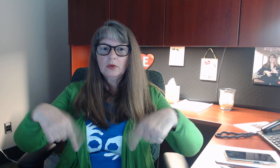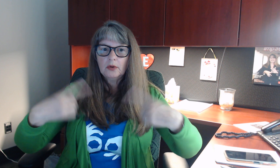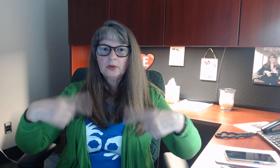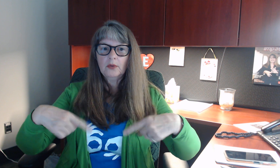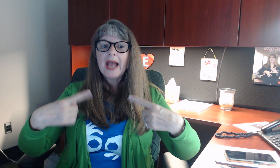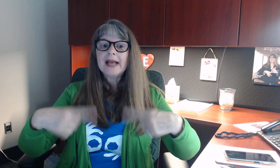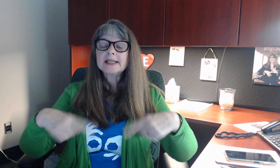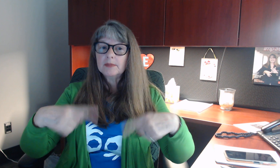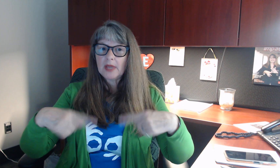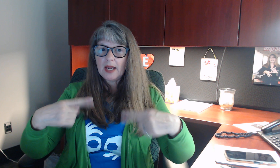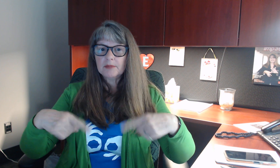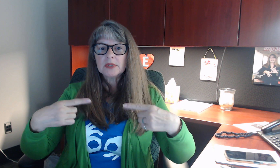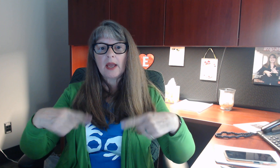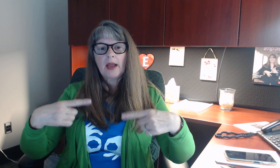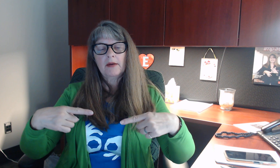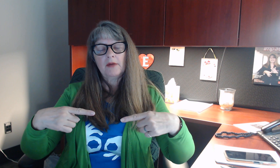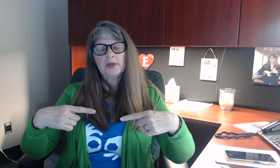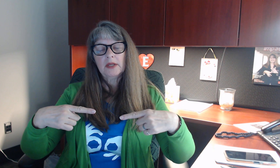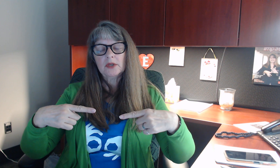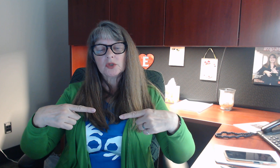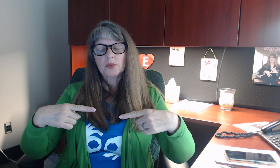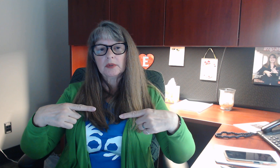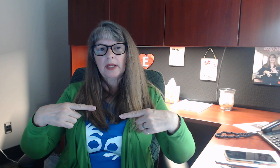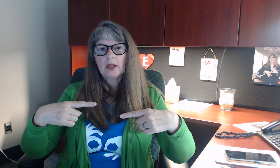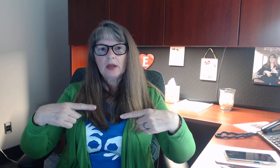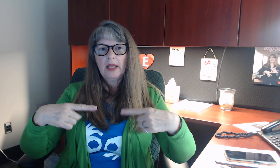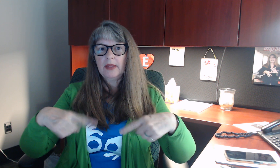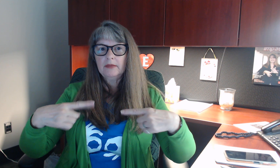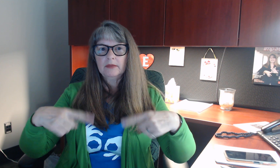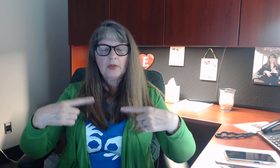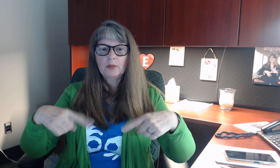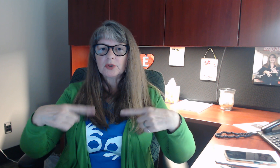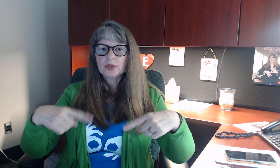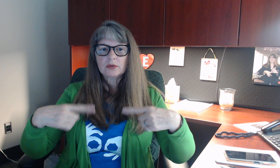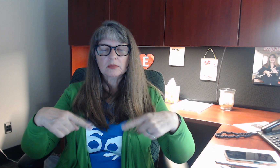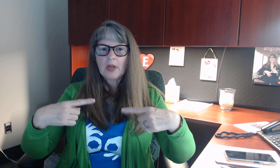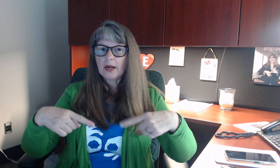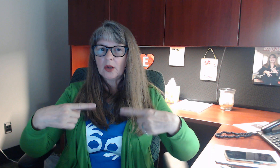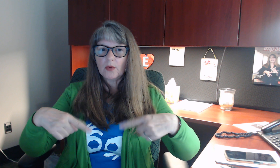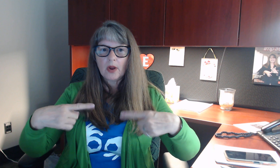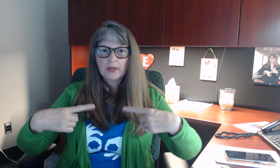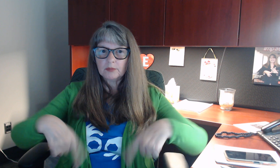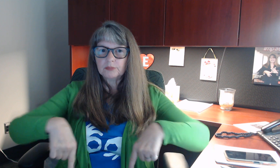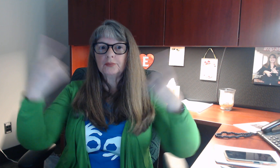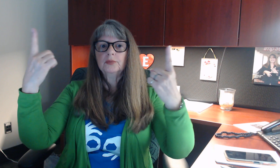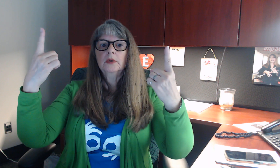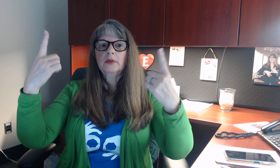argue. Sometimes I've done this for like, and then they were just kind of going on, and then they blew